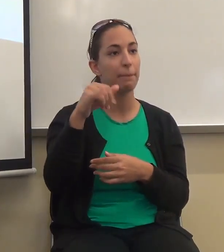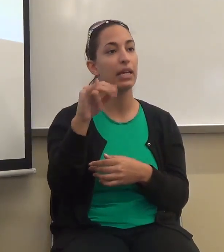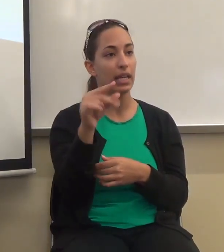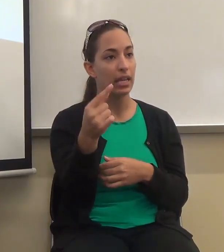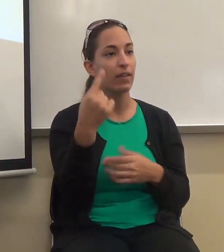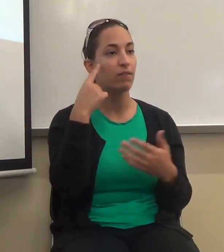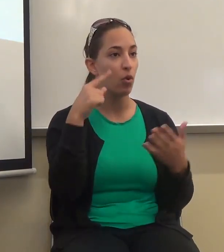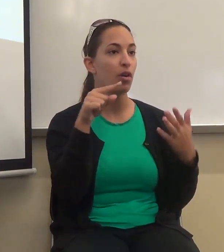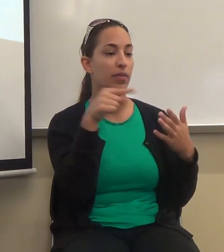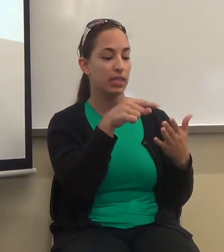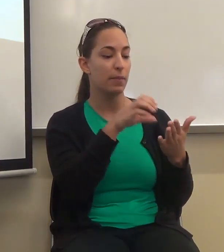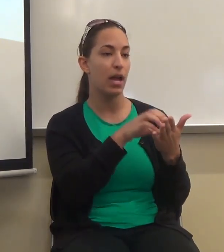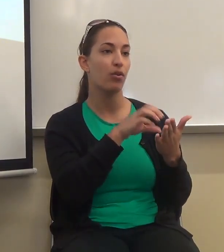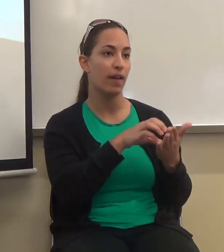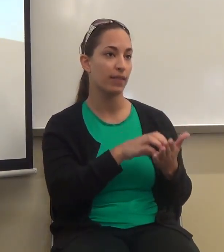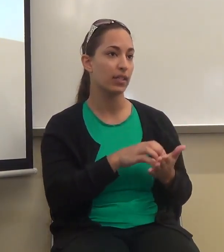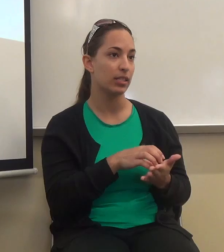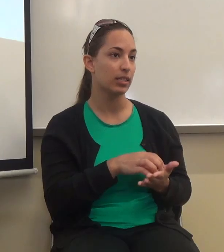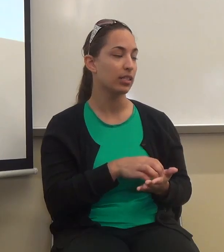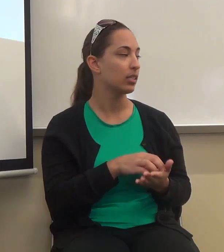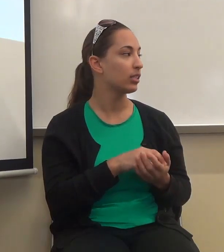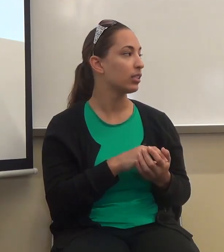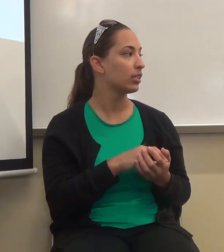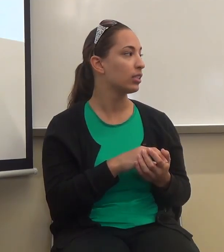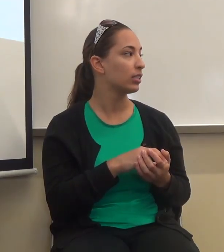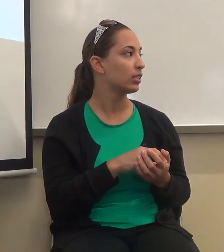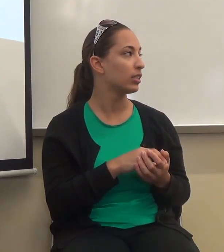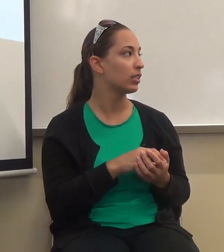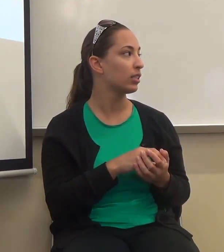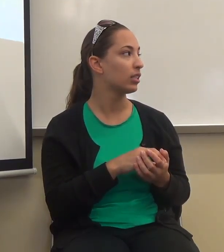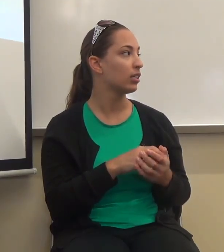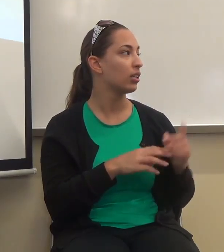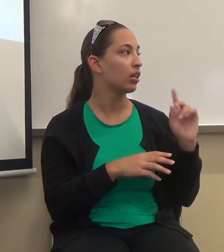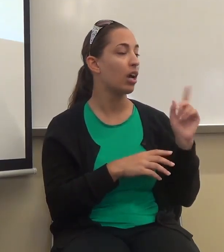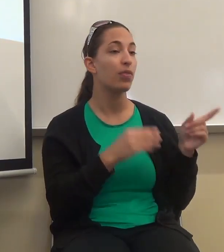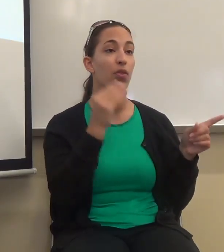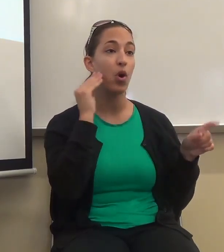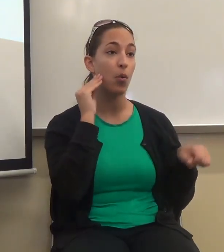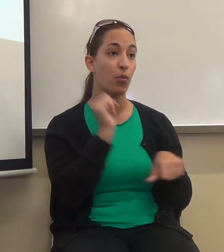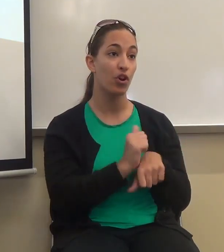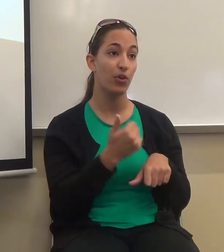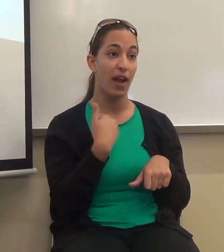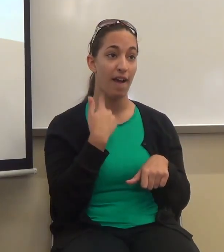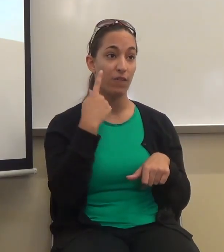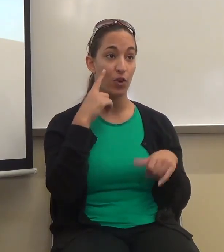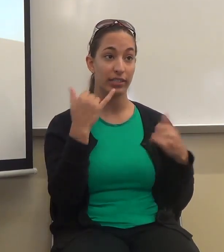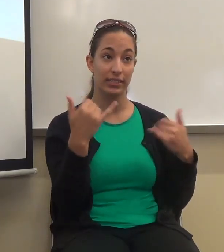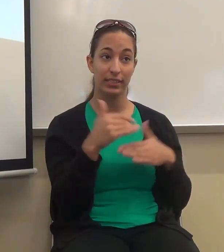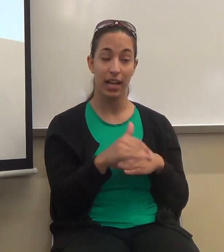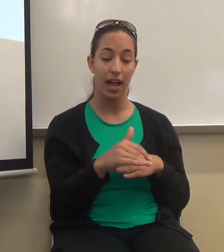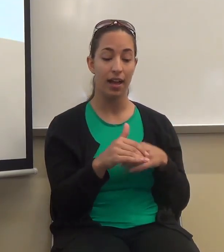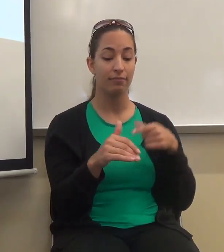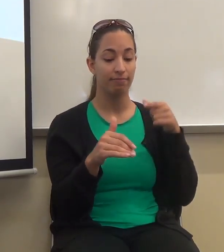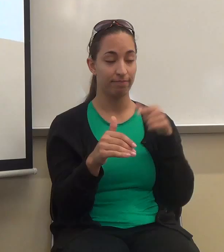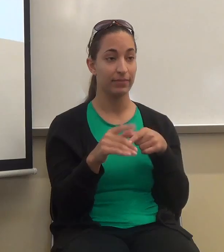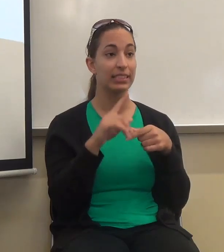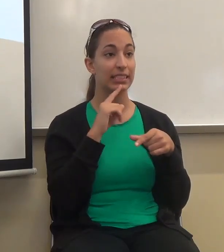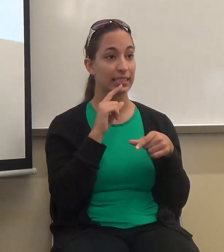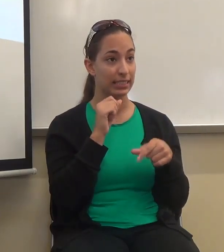And what I'm leading up to, as you can guess, is the homework you have for tonight, which is a form